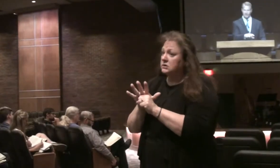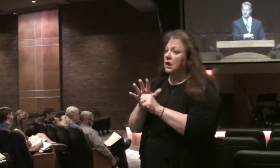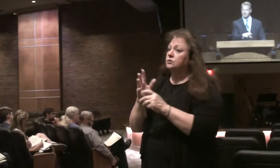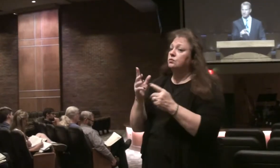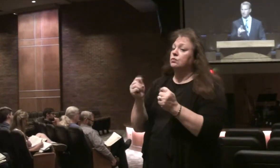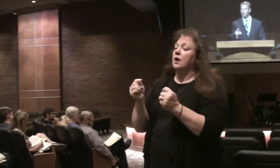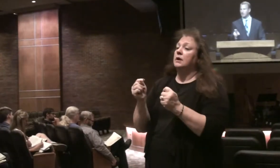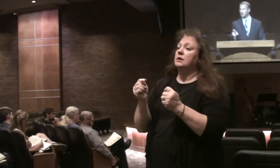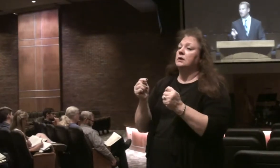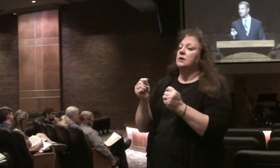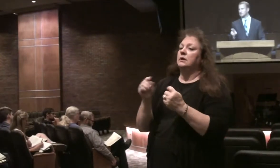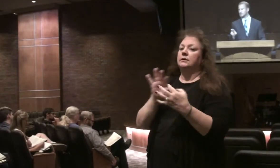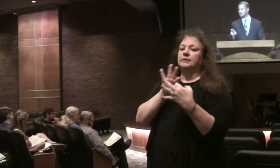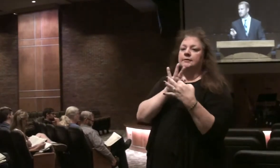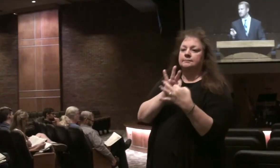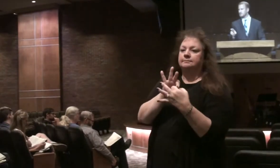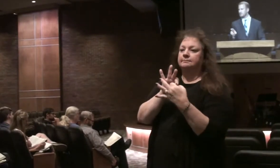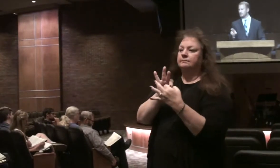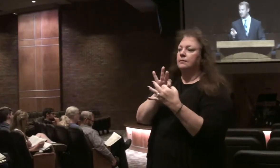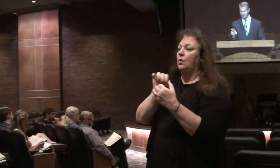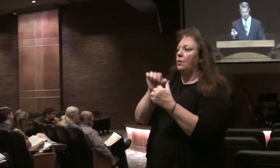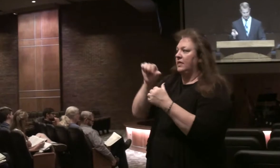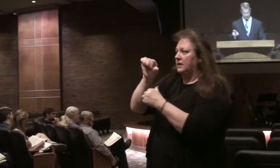our relationship with one another in the church.